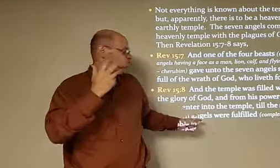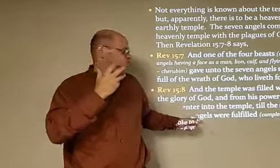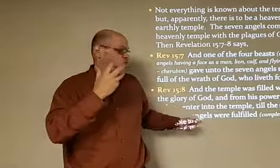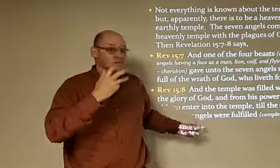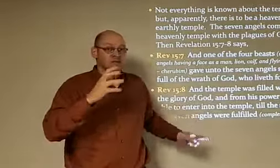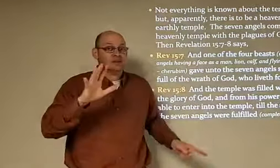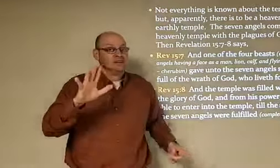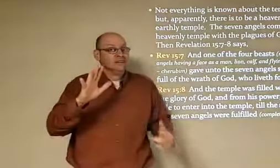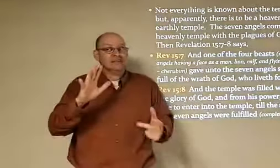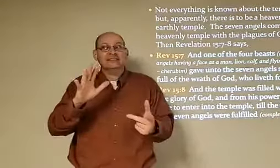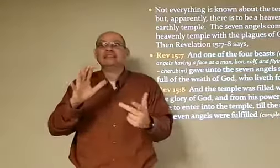Wow.